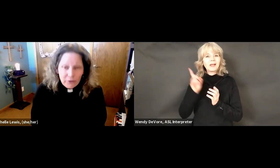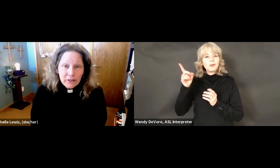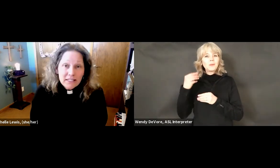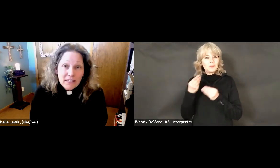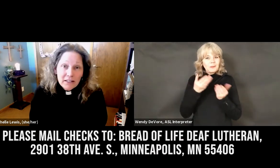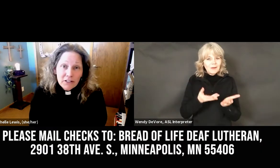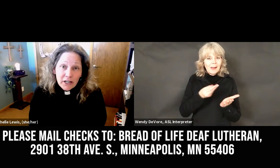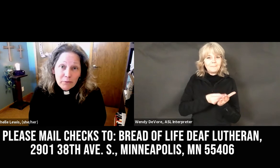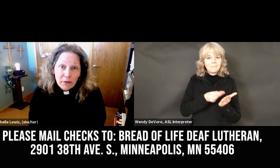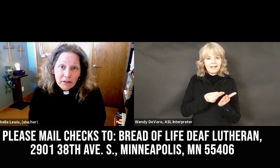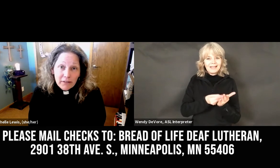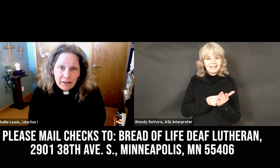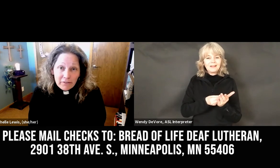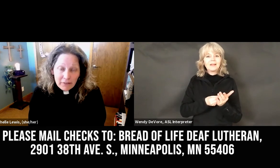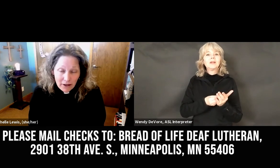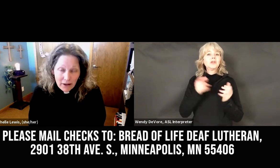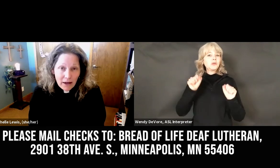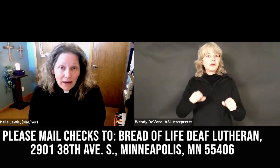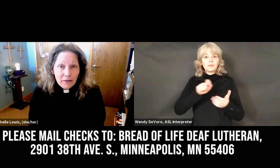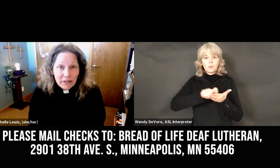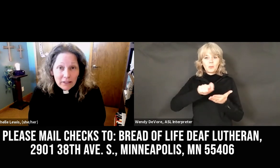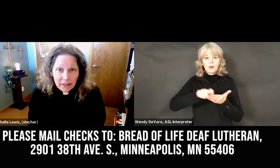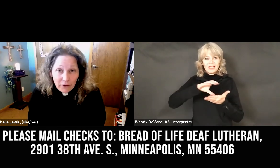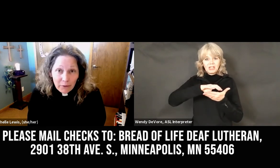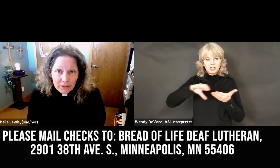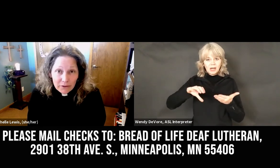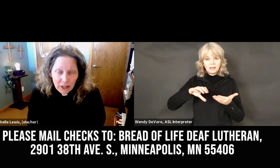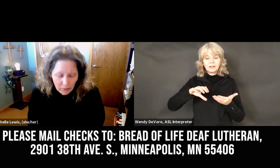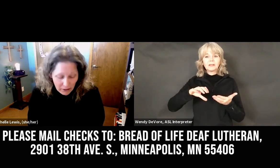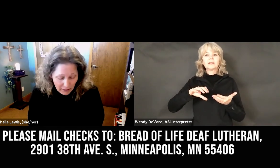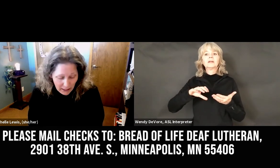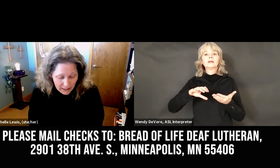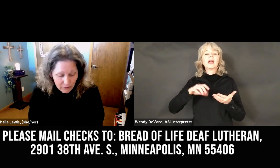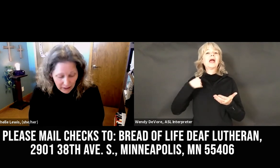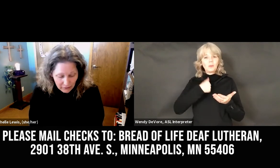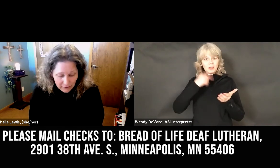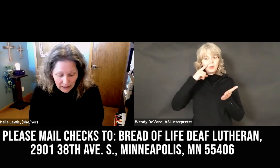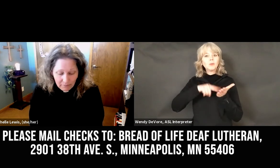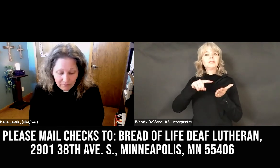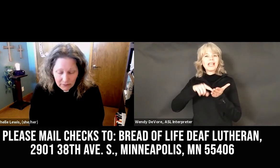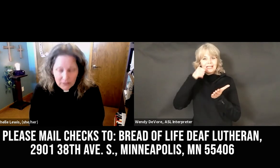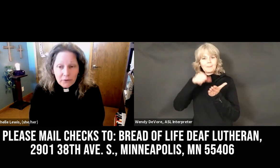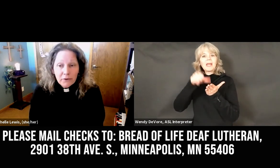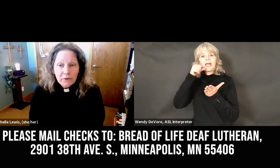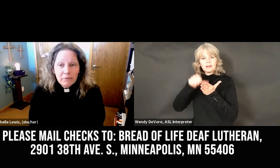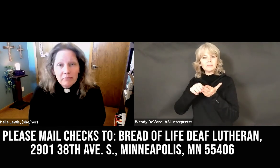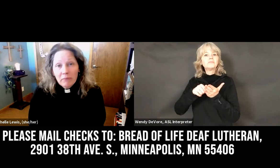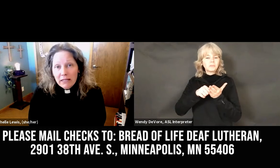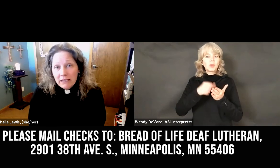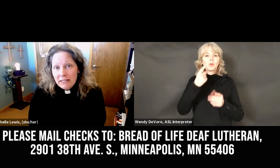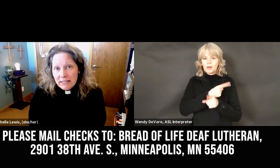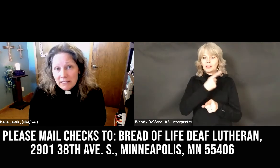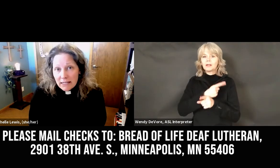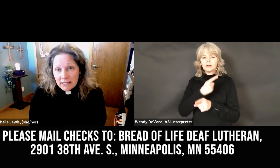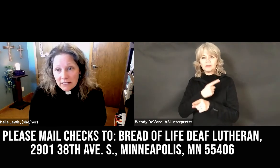You can send a check to Bread of Life. And I want to let you know, we do check our mailbox regularly, so